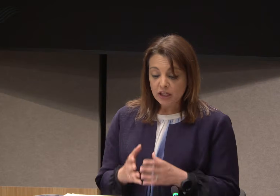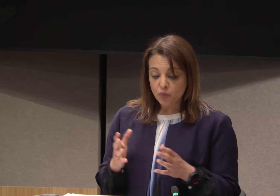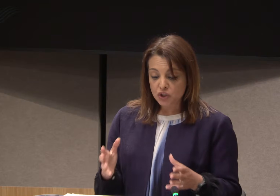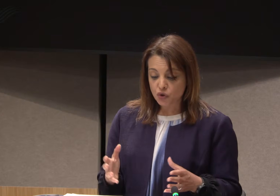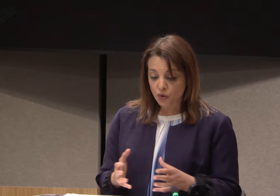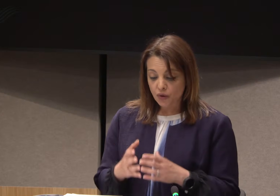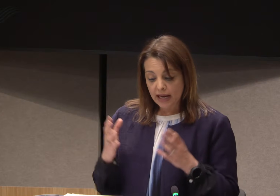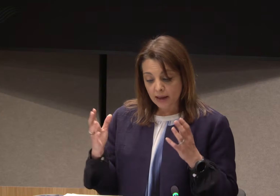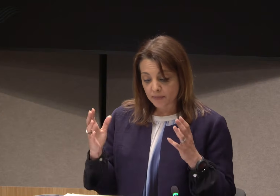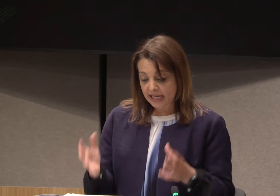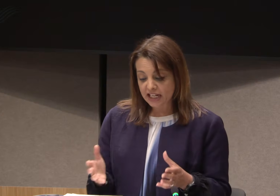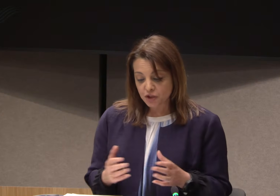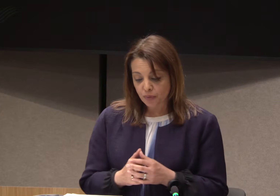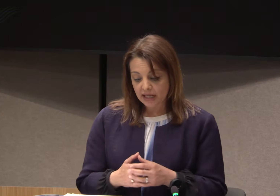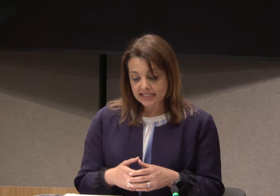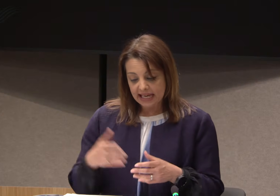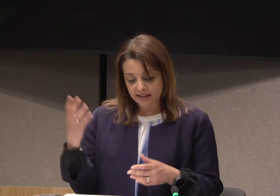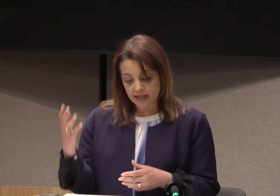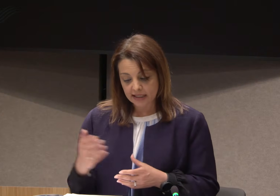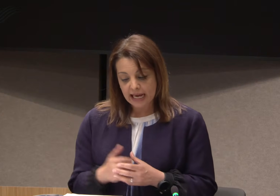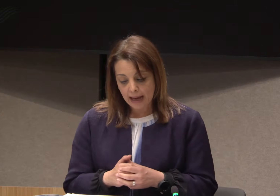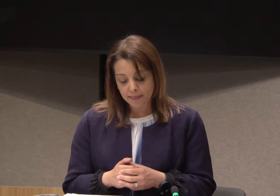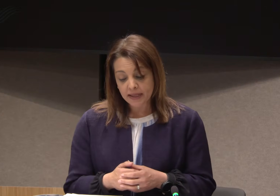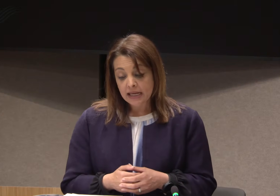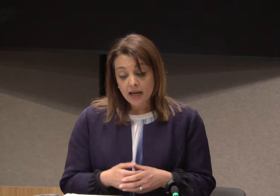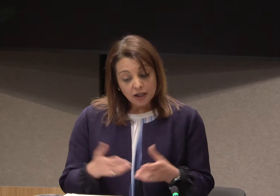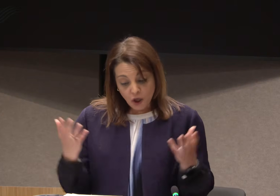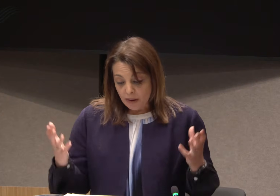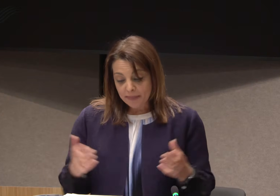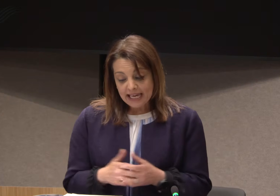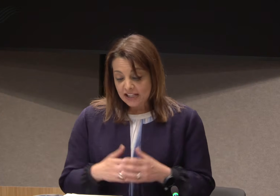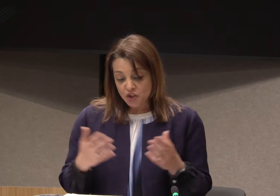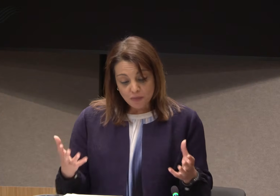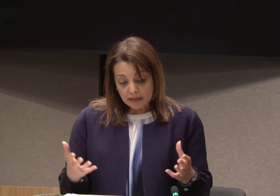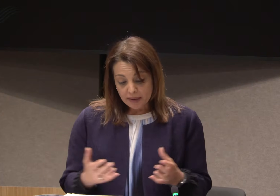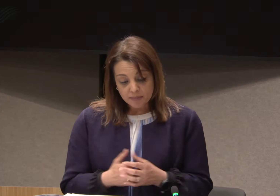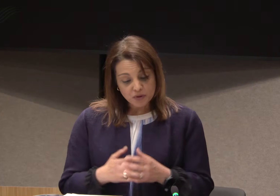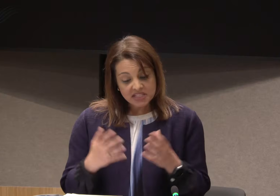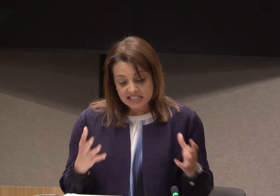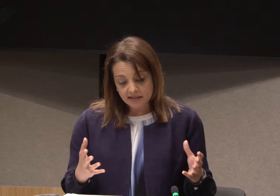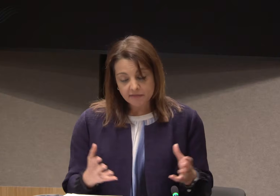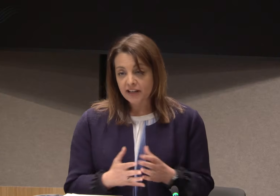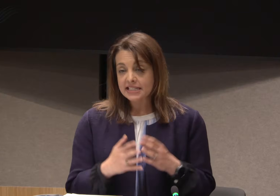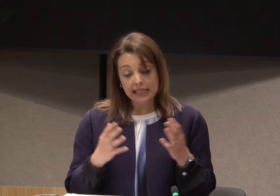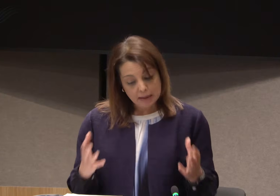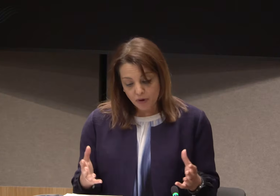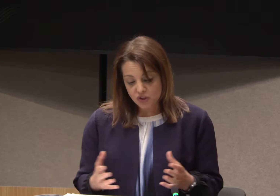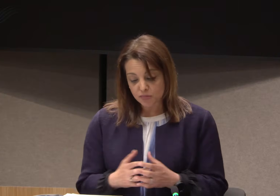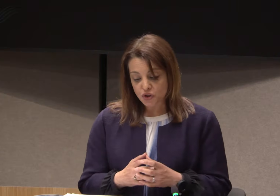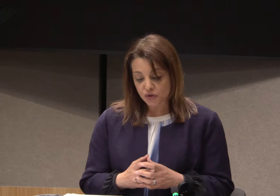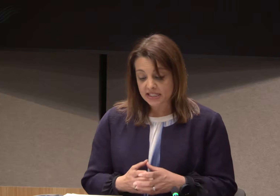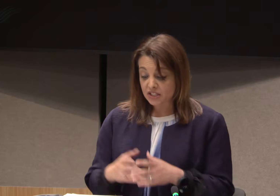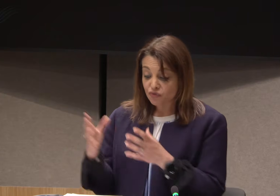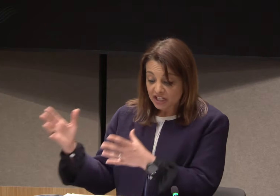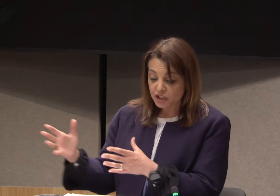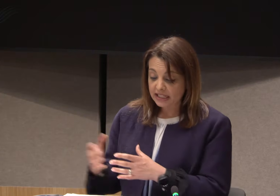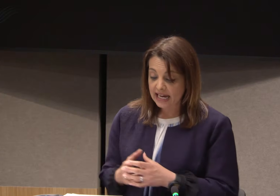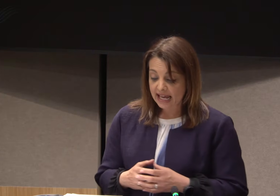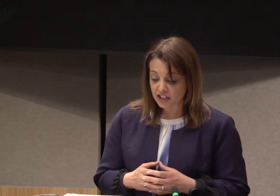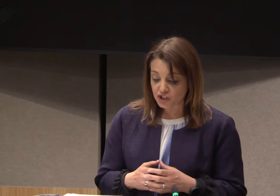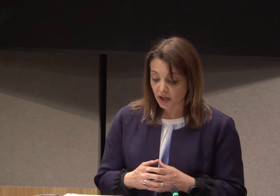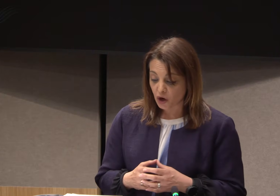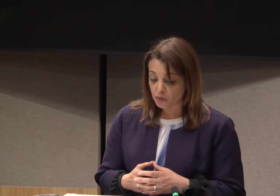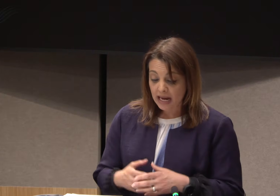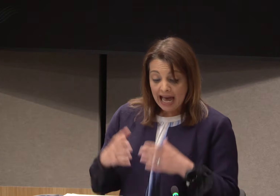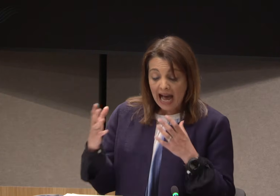last week, we saw the energy price cap go up again. Too many people still facing impossible choices, rationing